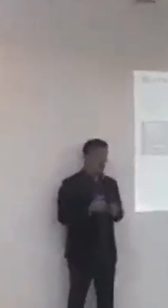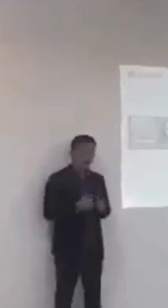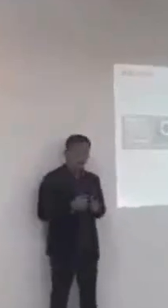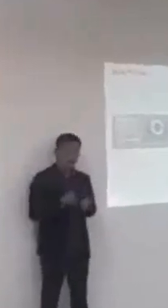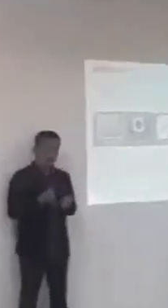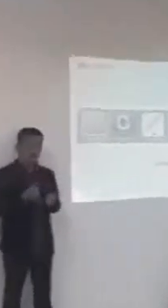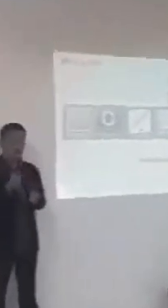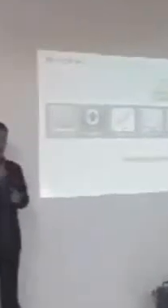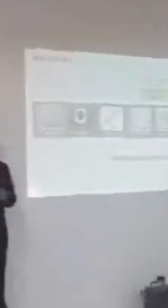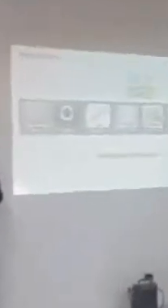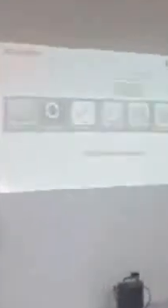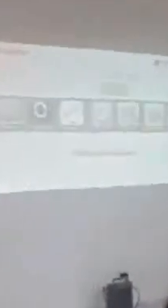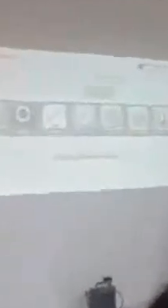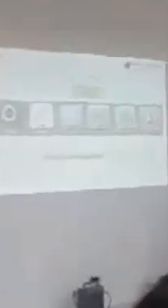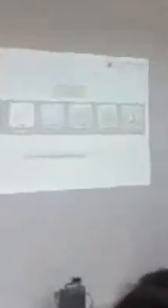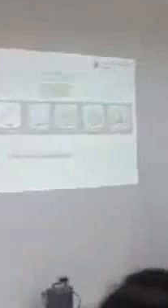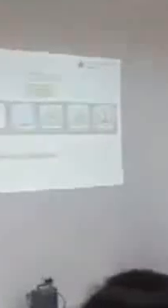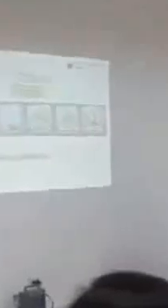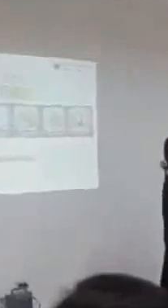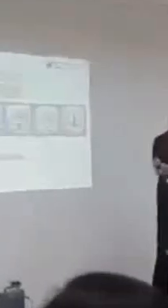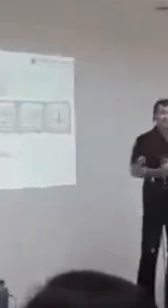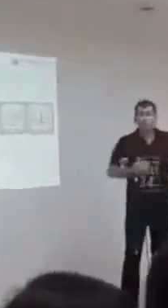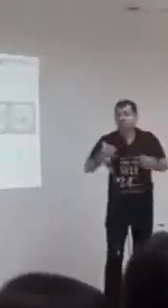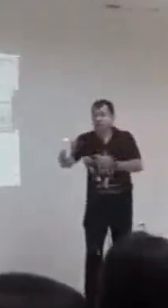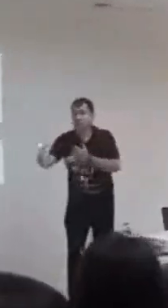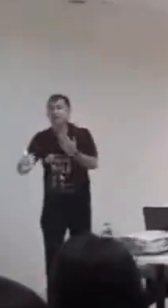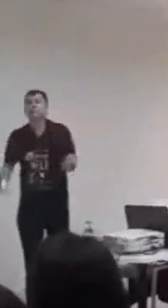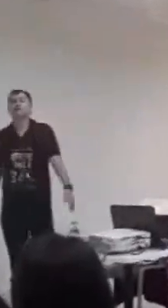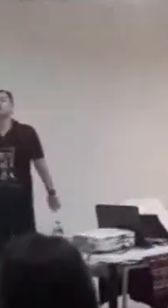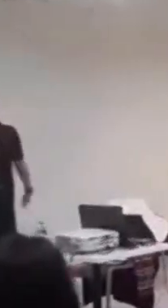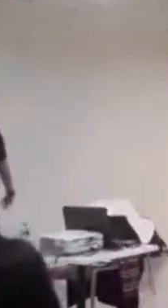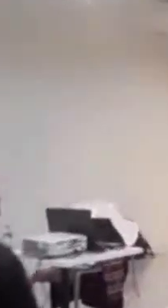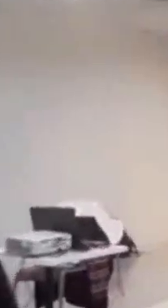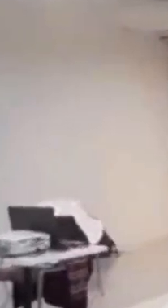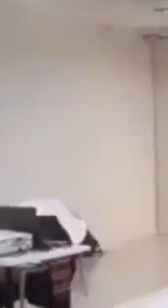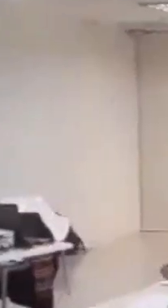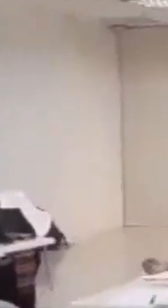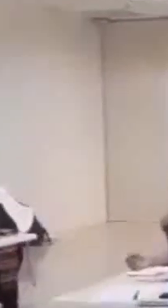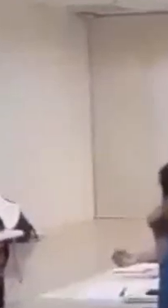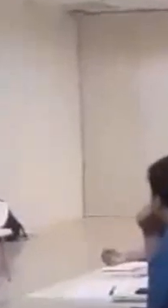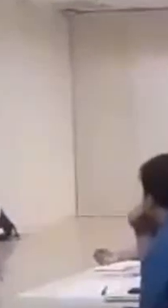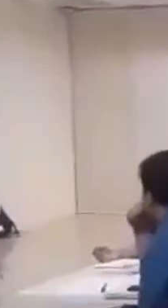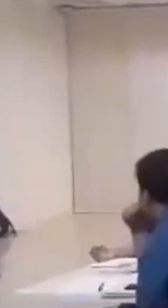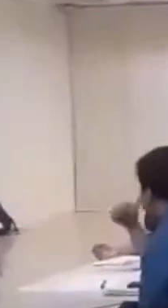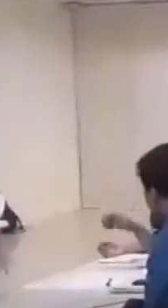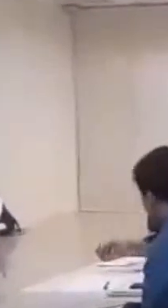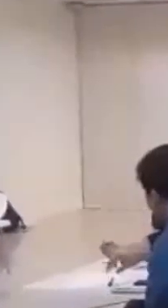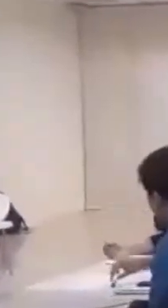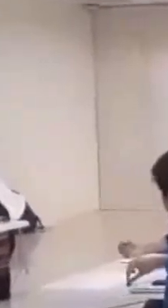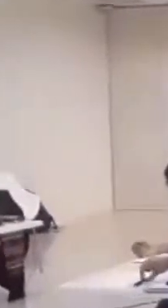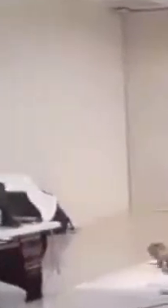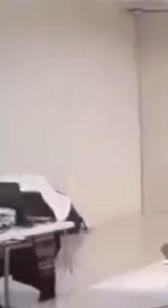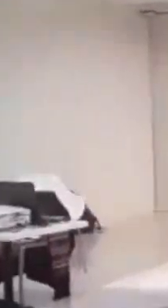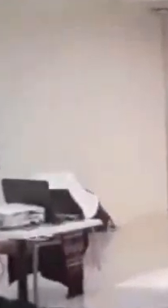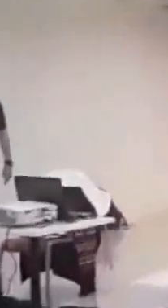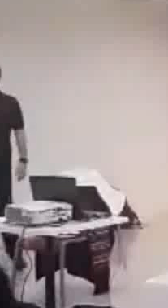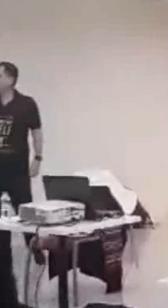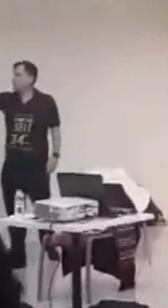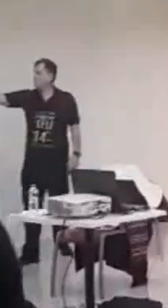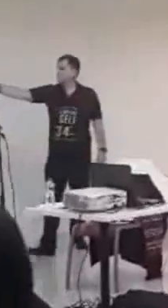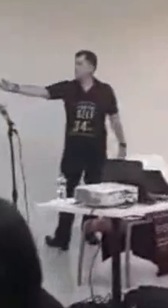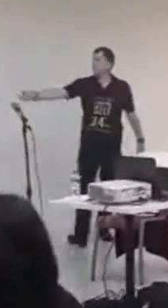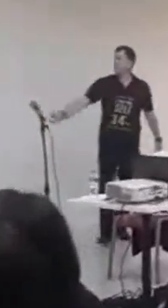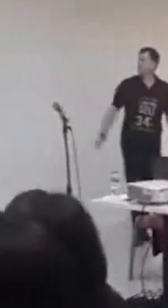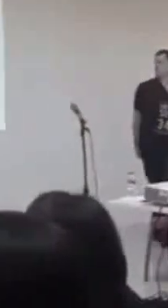what are the laws? So to interact with people, giving, receiving, to renew yourself. Now we go to